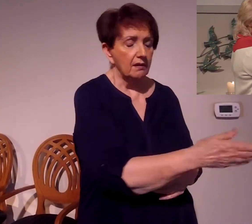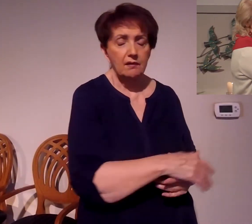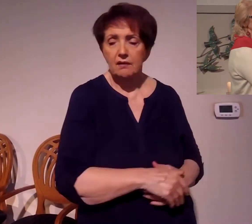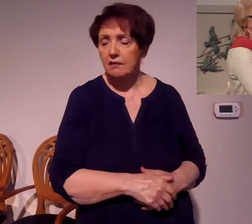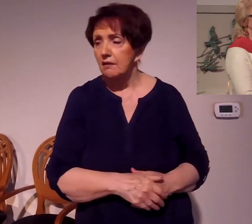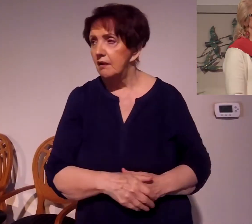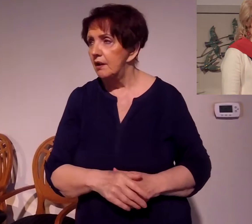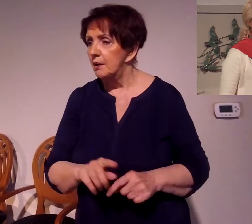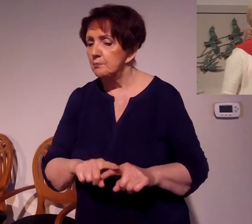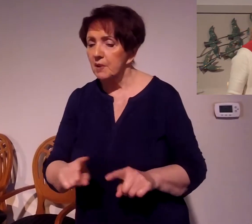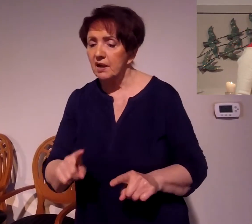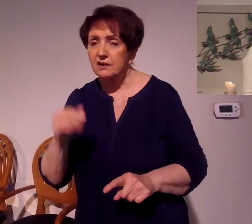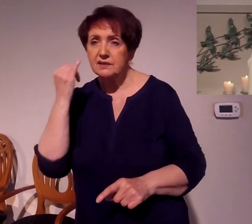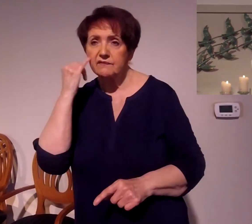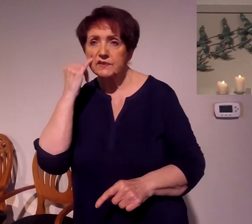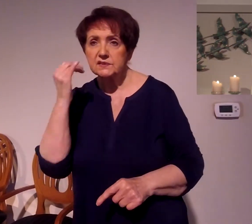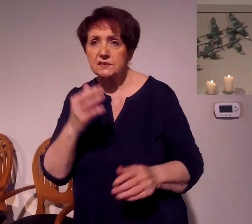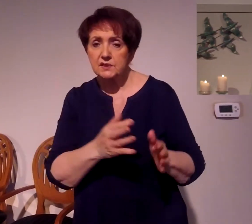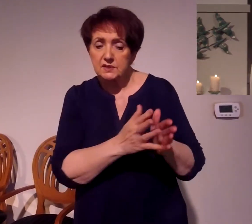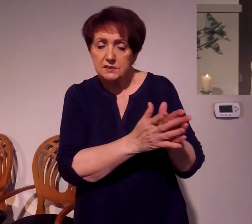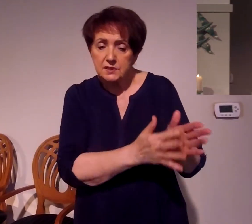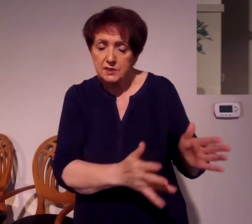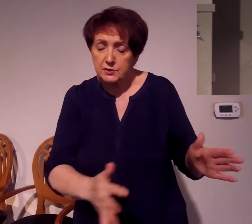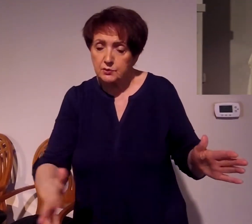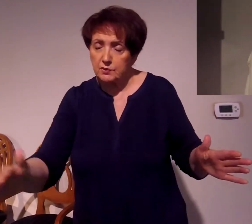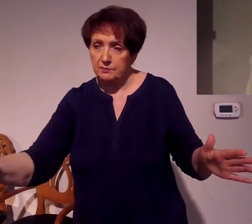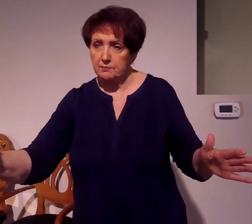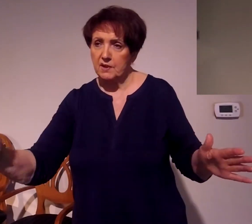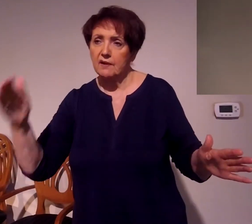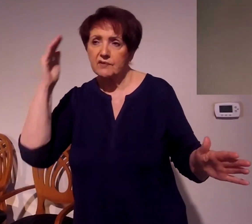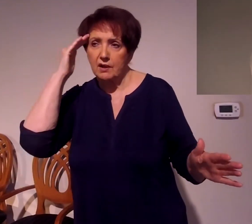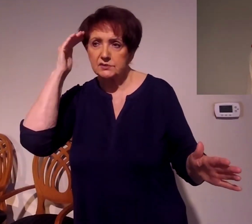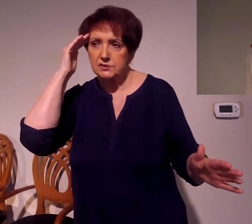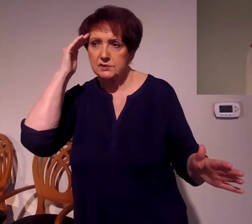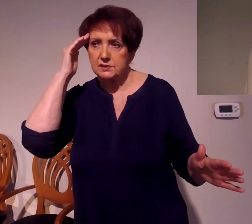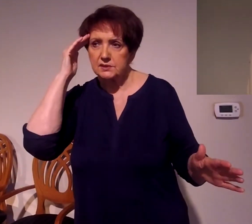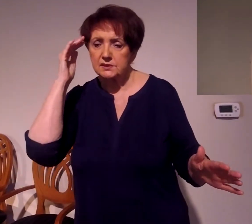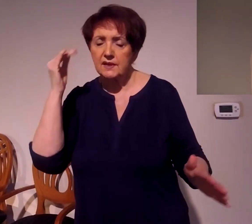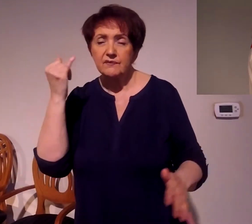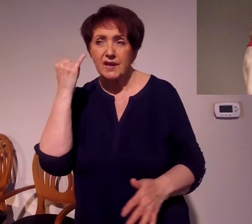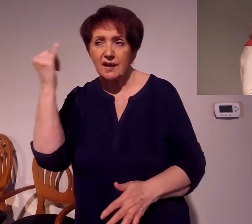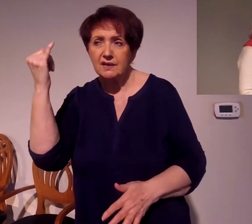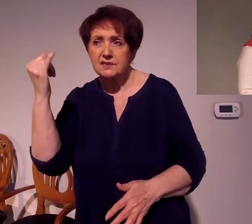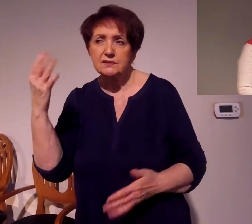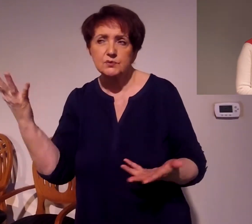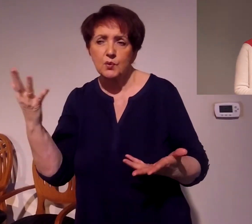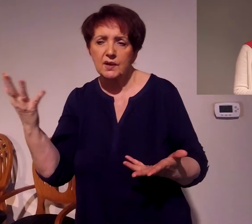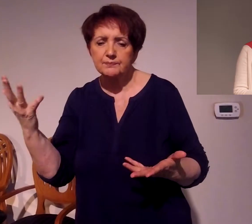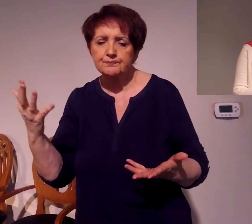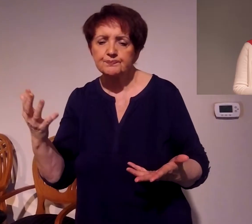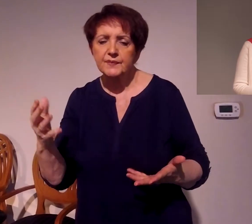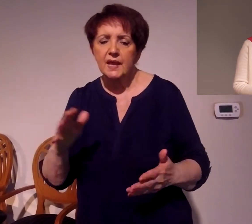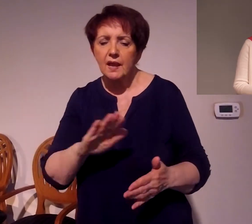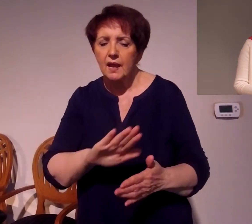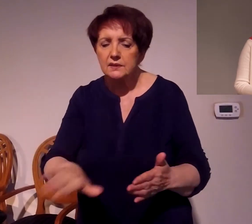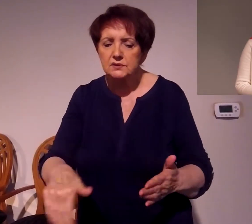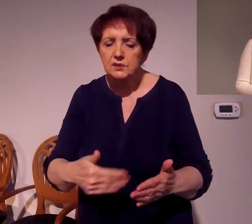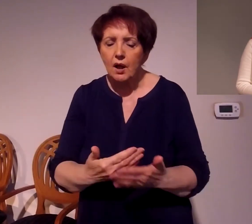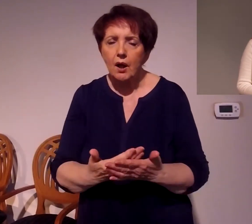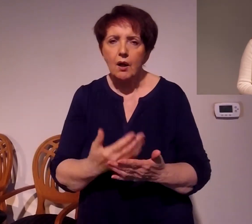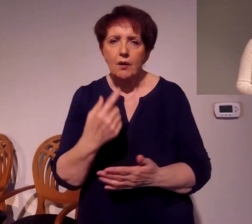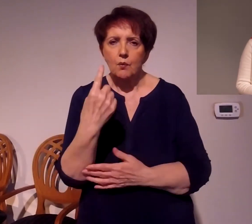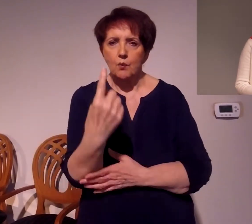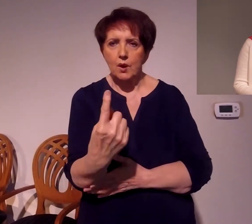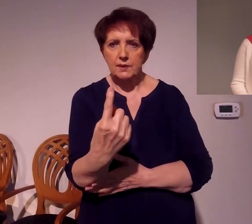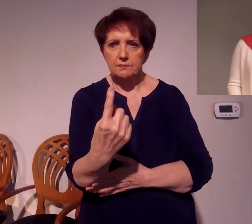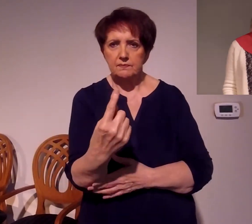But if it's a continuum of consciousness, the idea here is that it's actually all